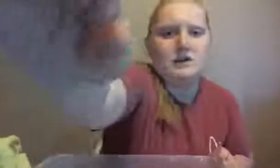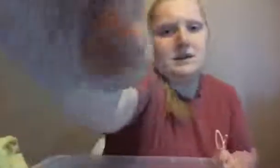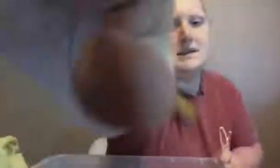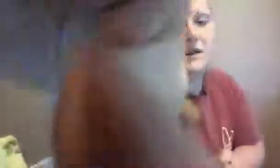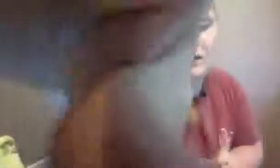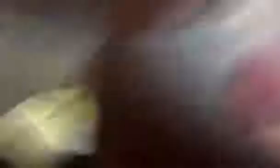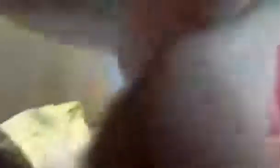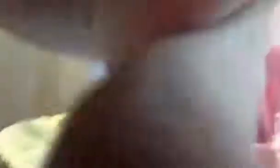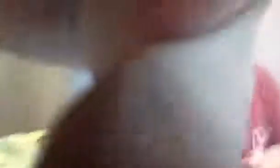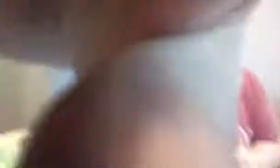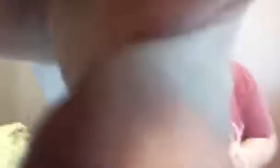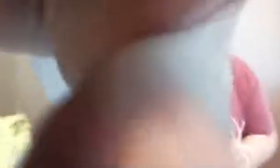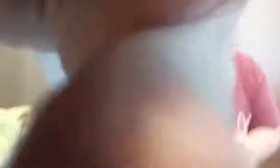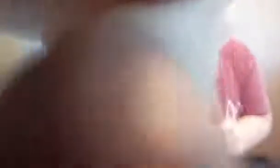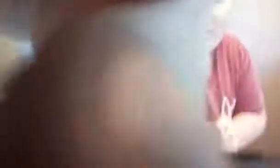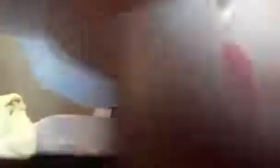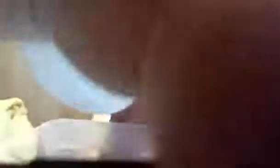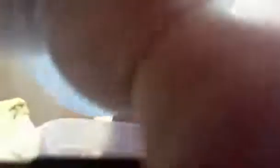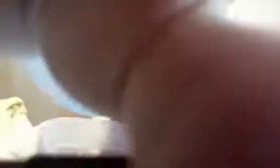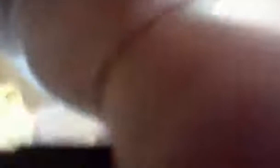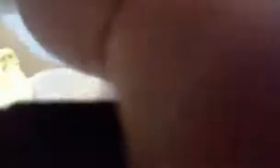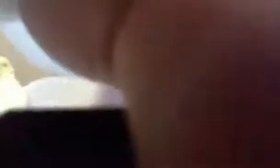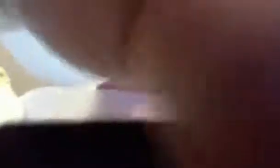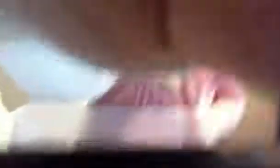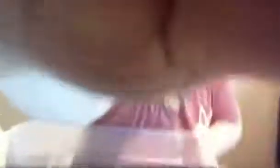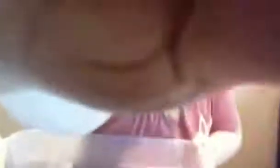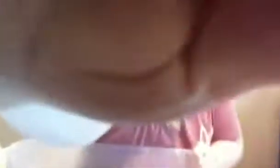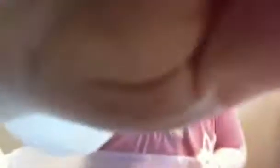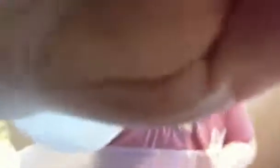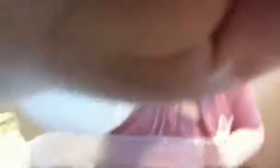adjust you guys a little bit so you can see what I am doing.